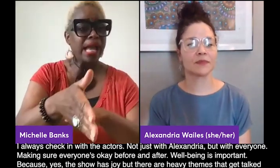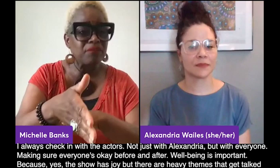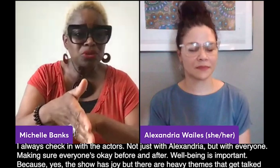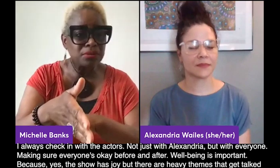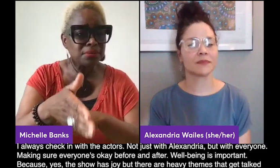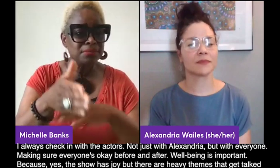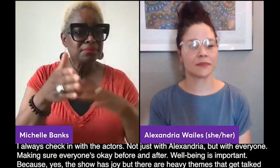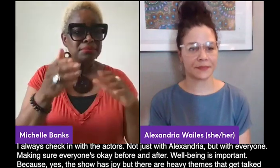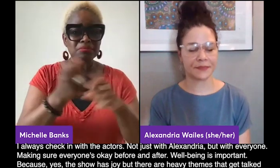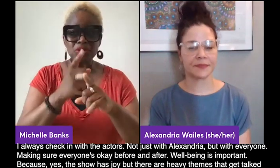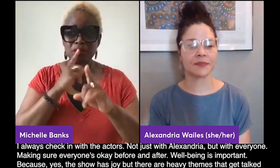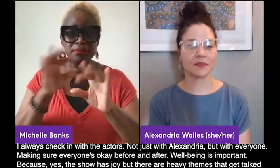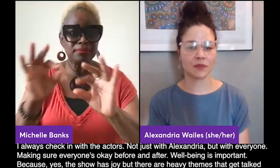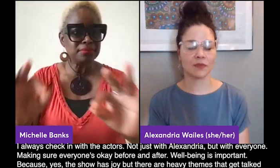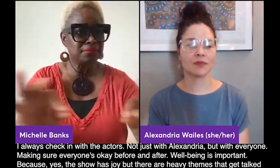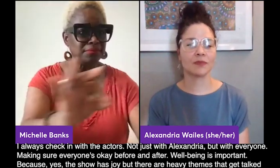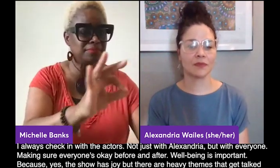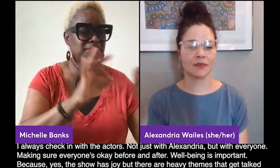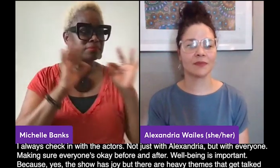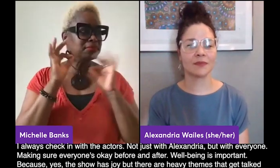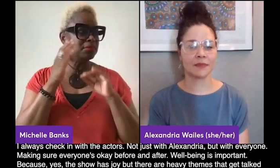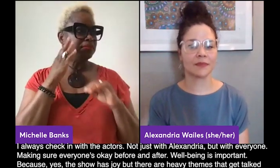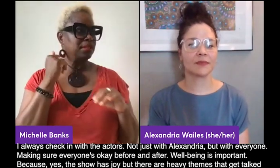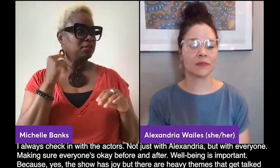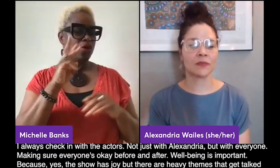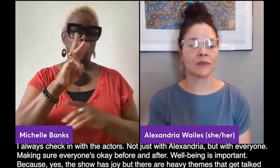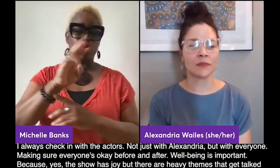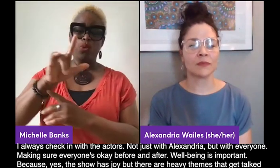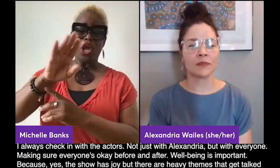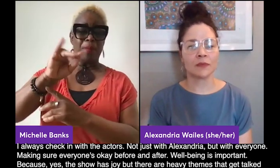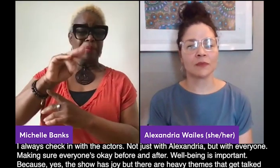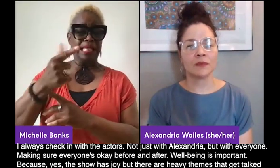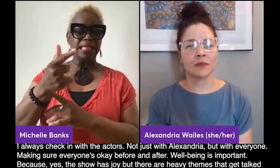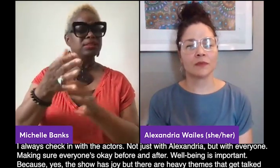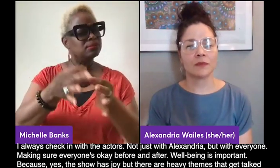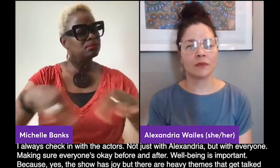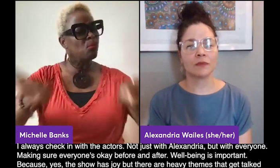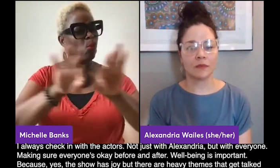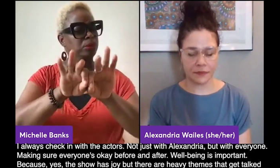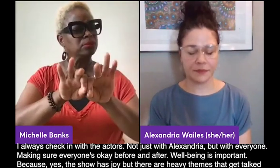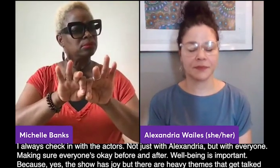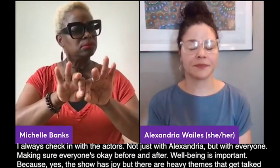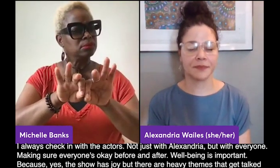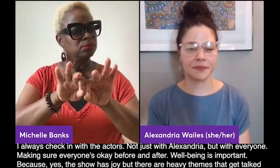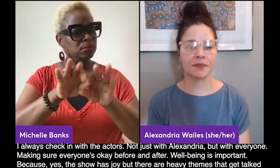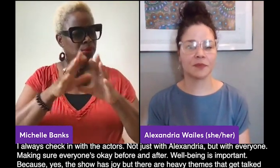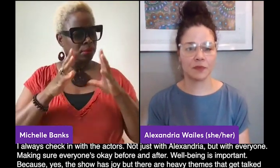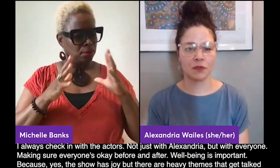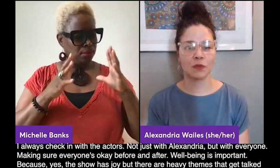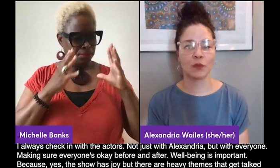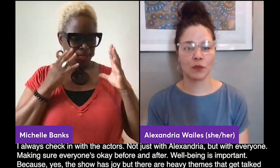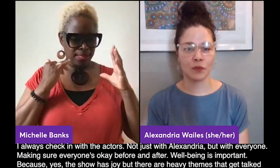Making sure everyone's okay before and after. Well-being is important.